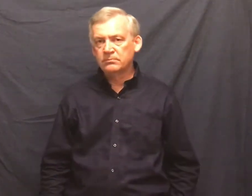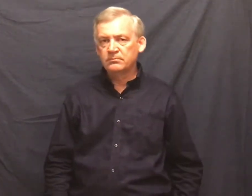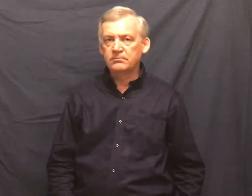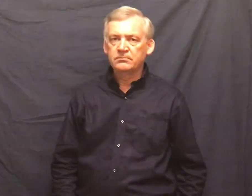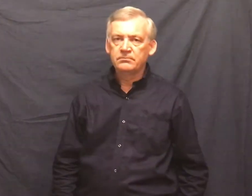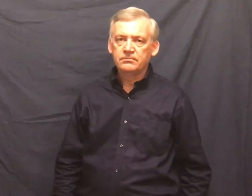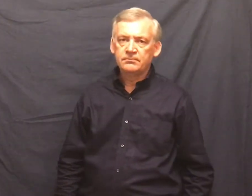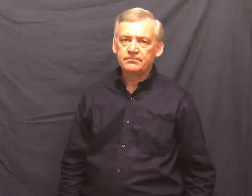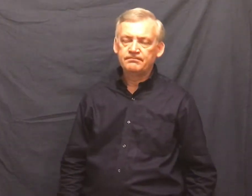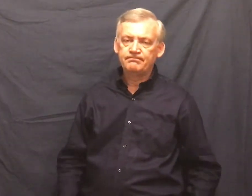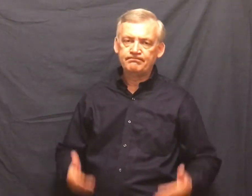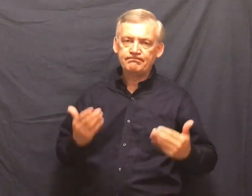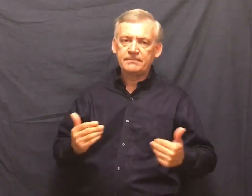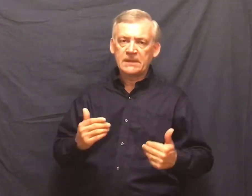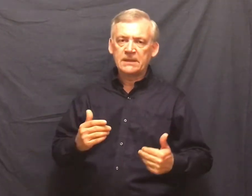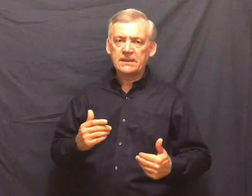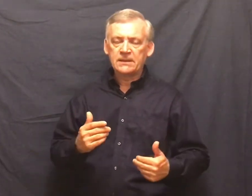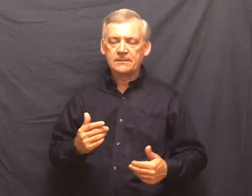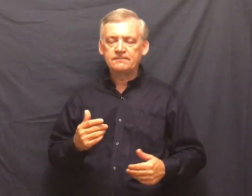For a moment he was businesslike.